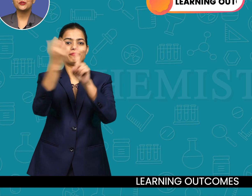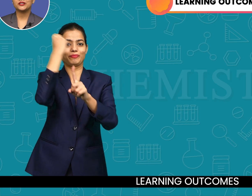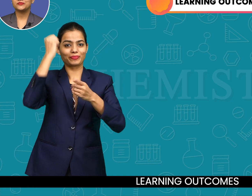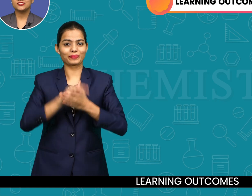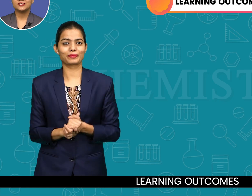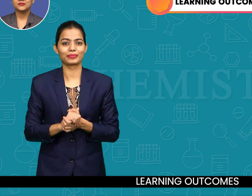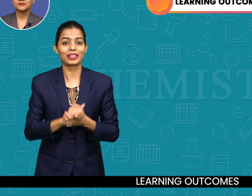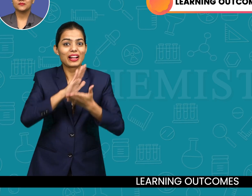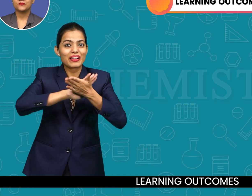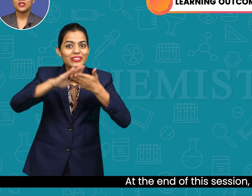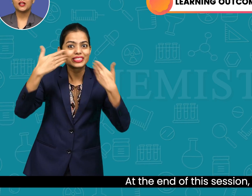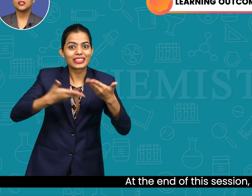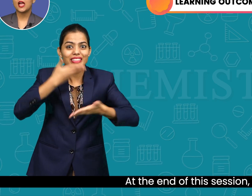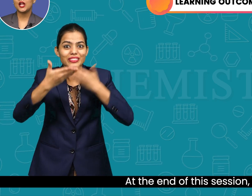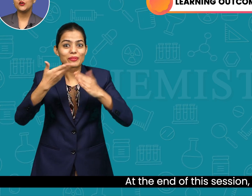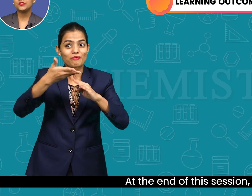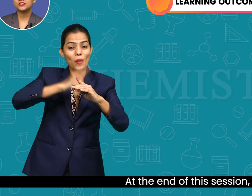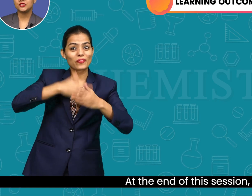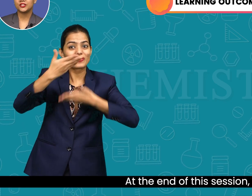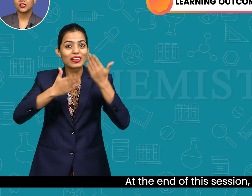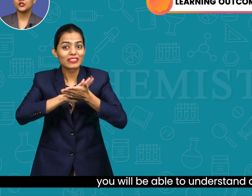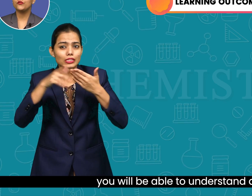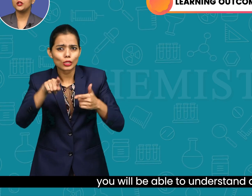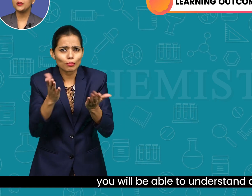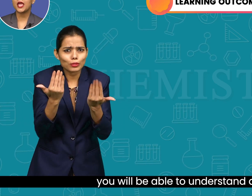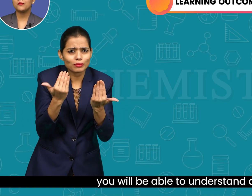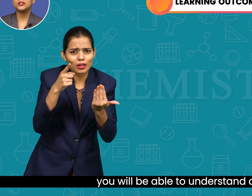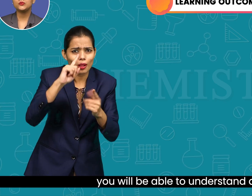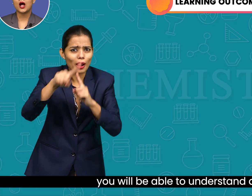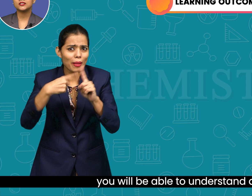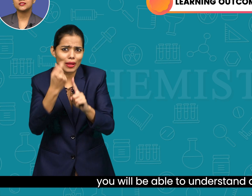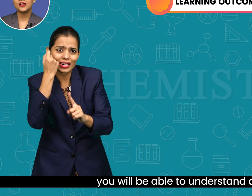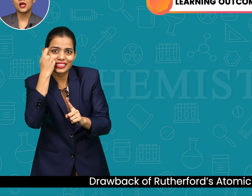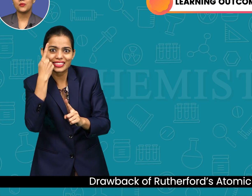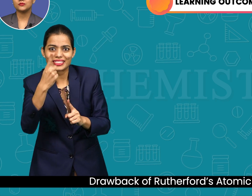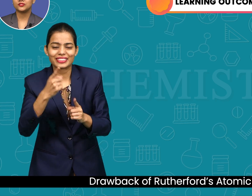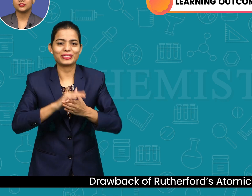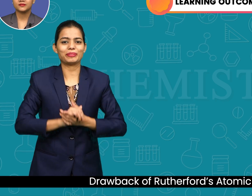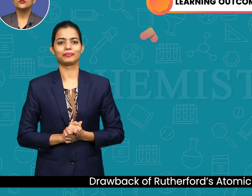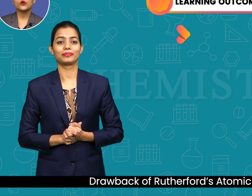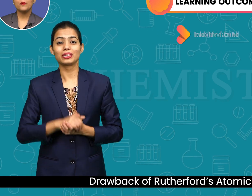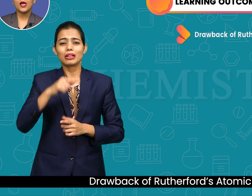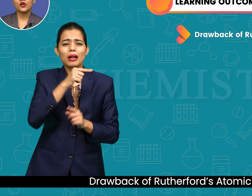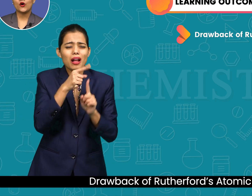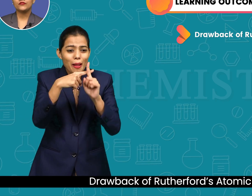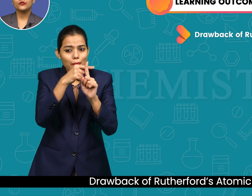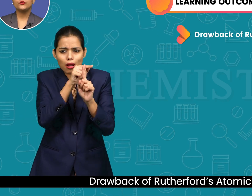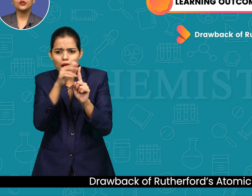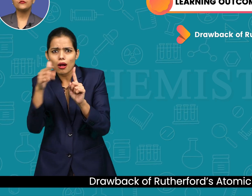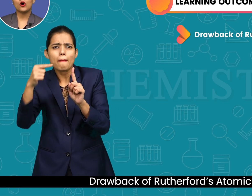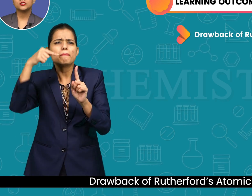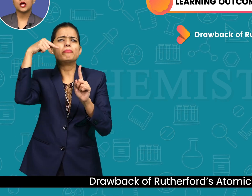Learning outcomes. At the end of this session, you will be able to understand about drawback